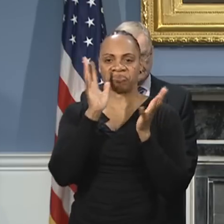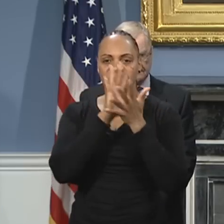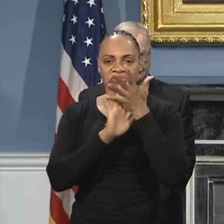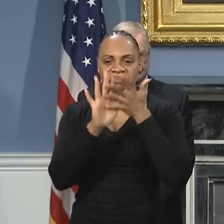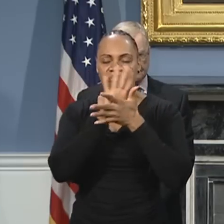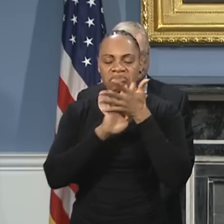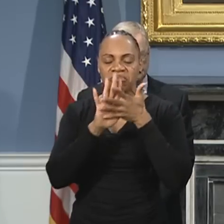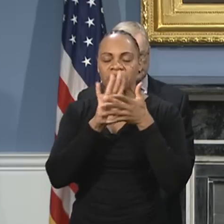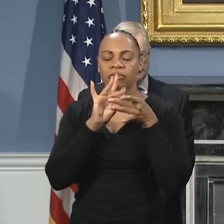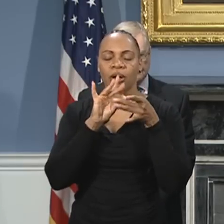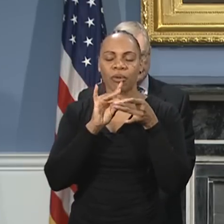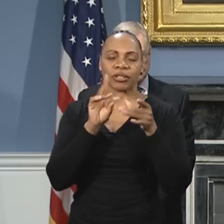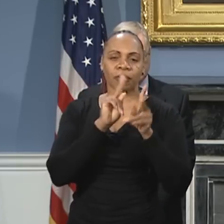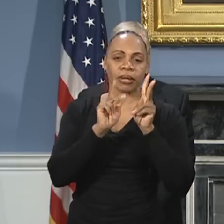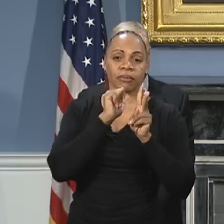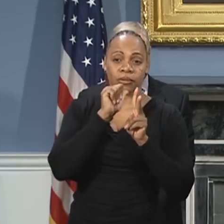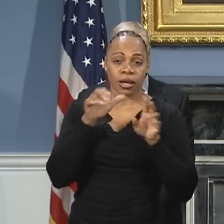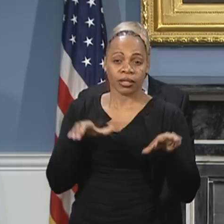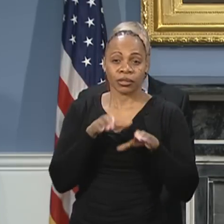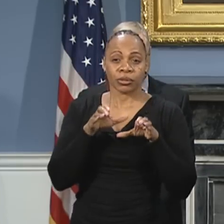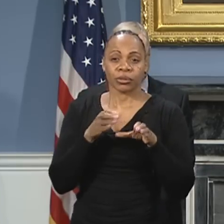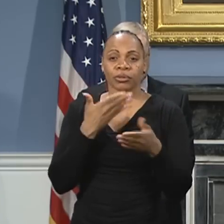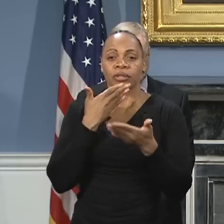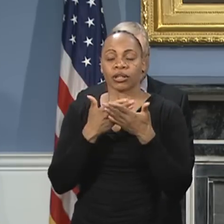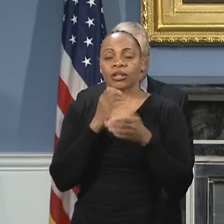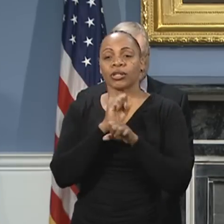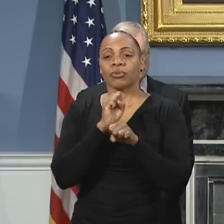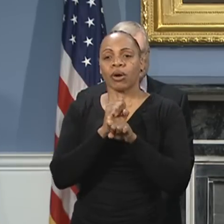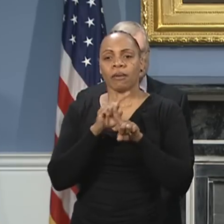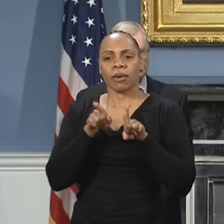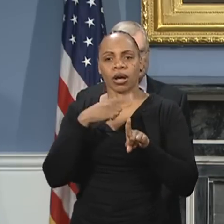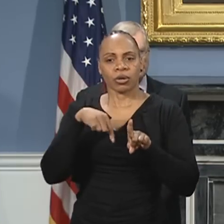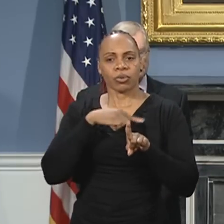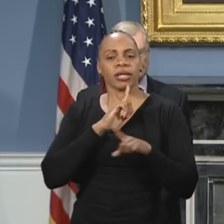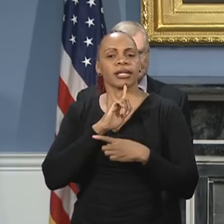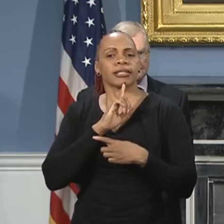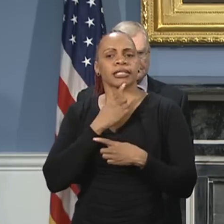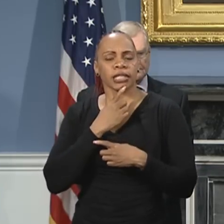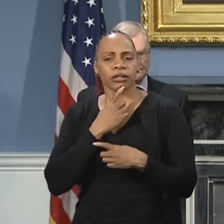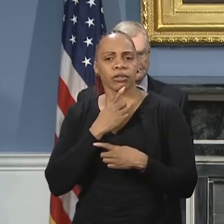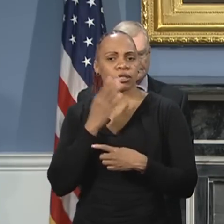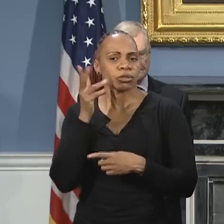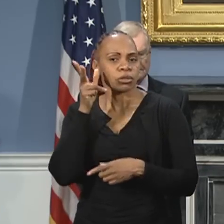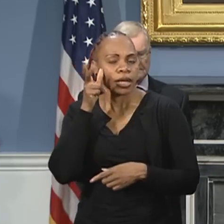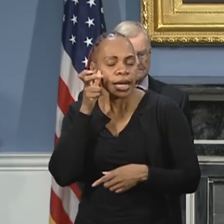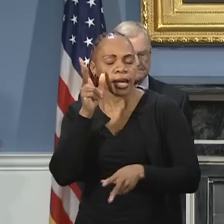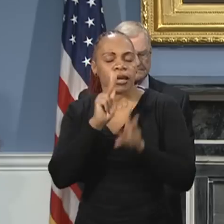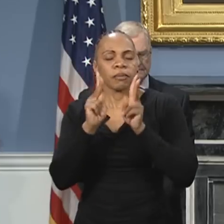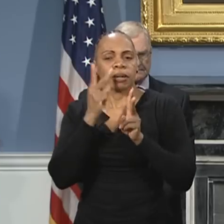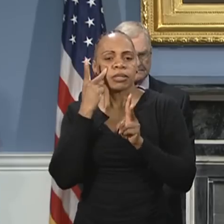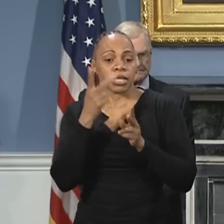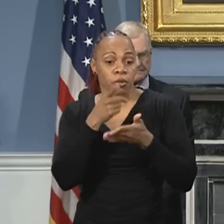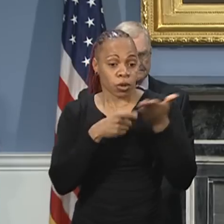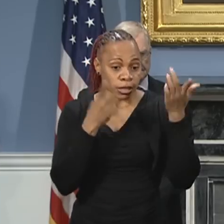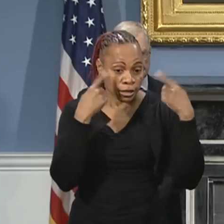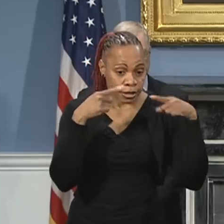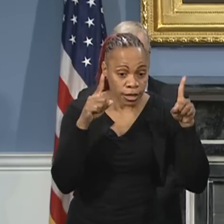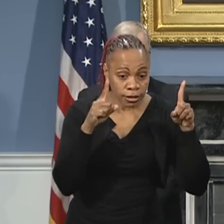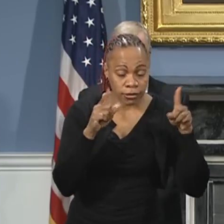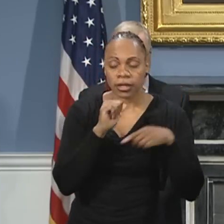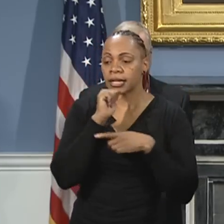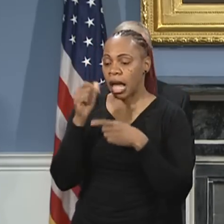we are adamant about the need to talk to people on the ground, to hear what's working and what's not working. And social media is a